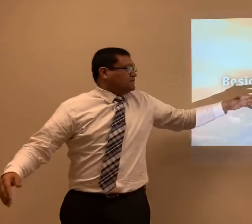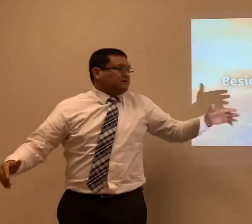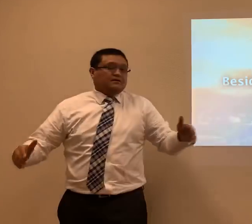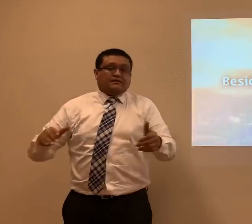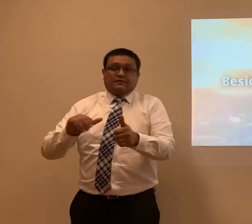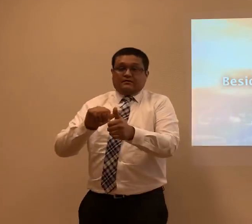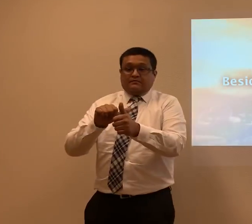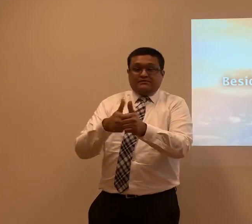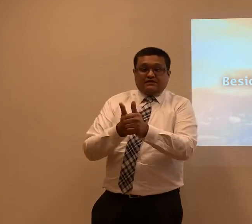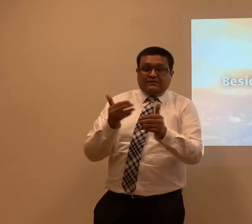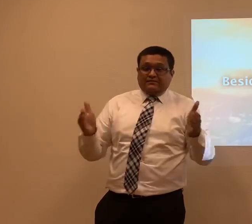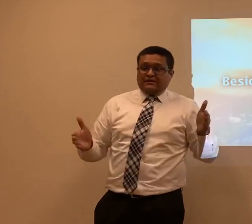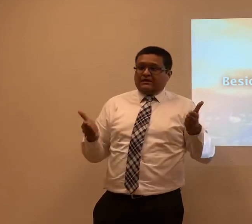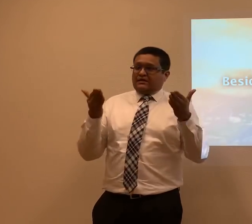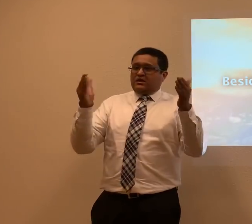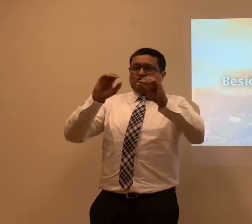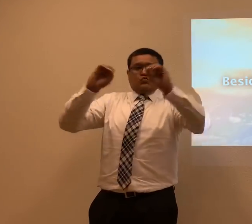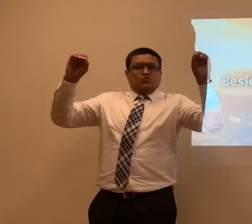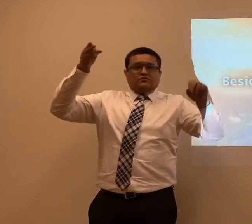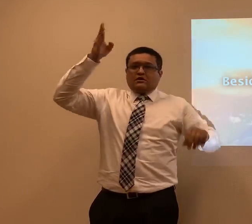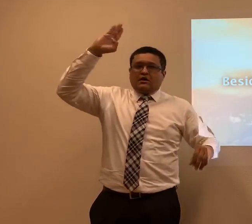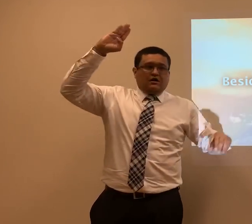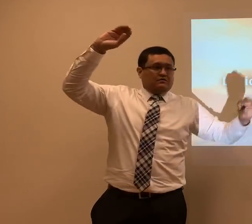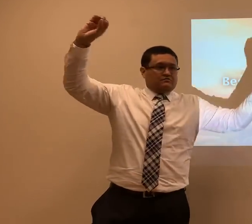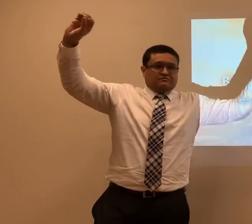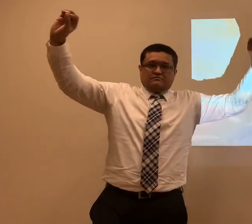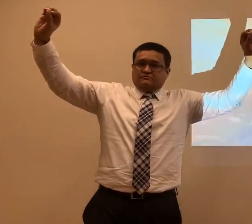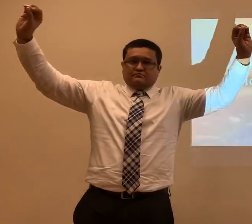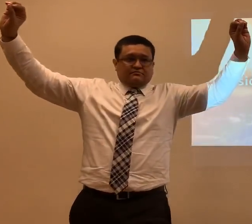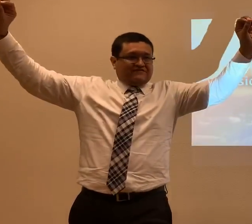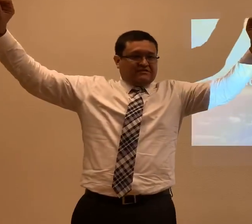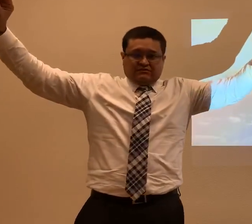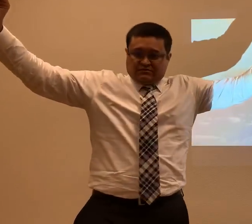My next point is, besides me, there is no God.